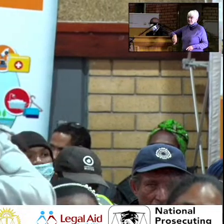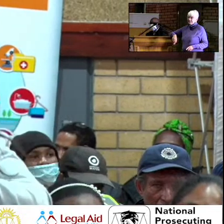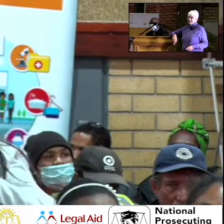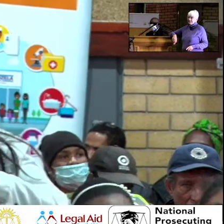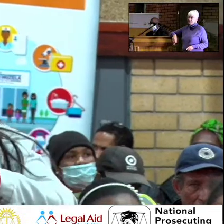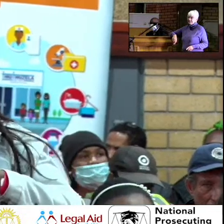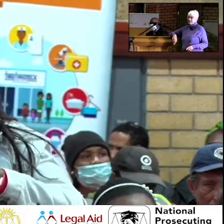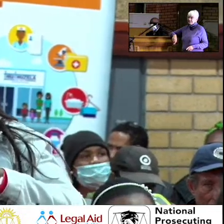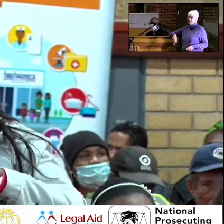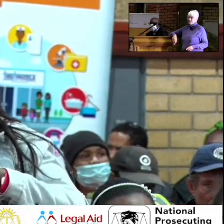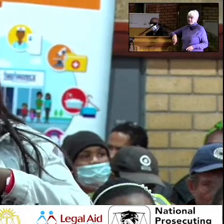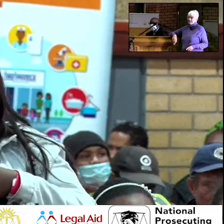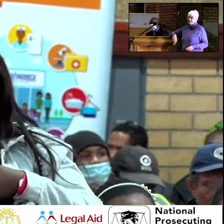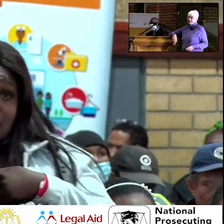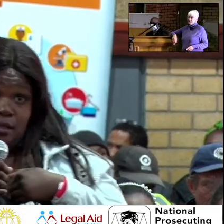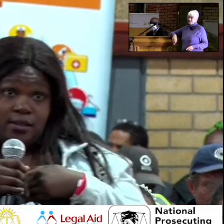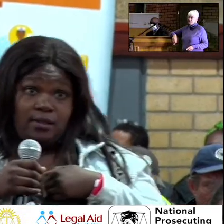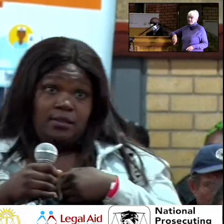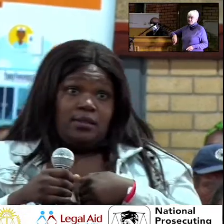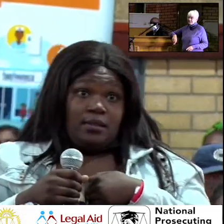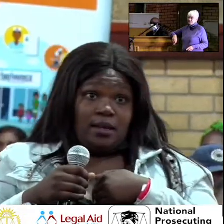me? I'm dying inside.